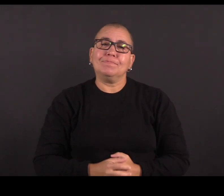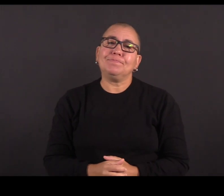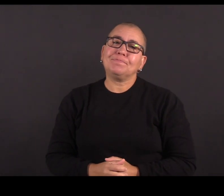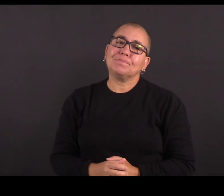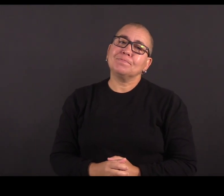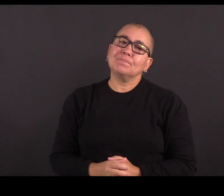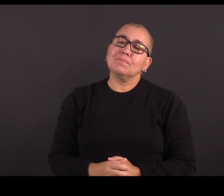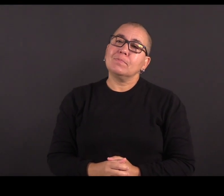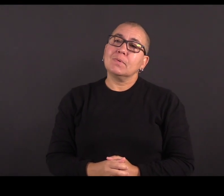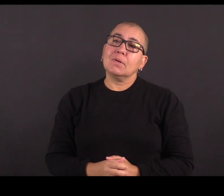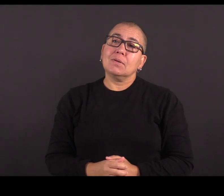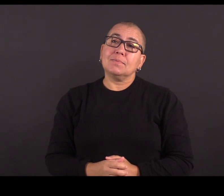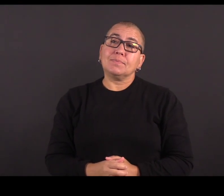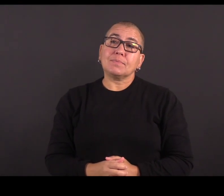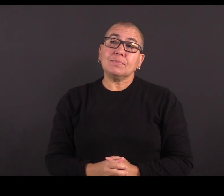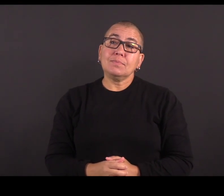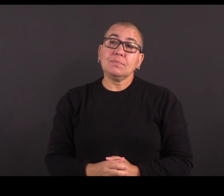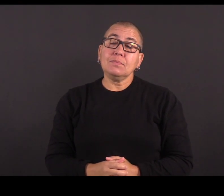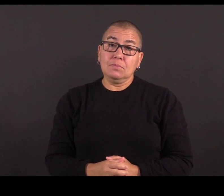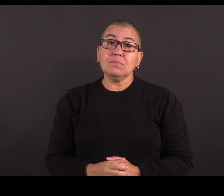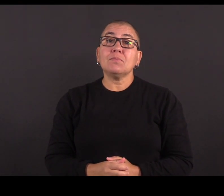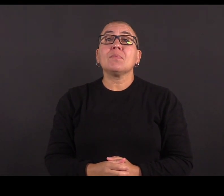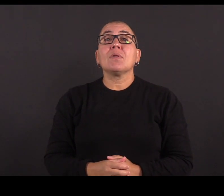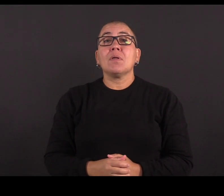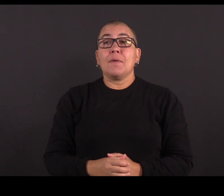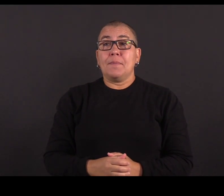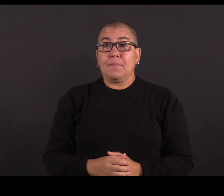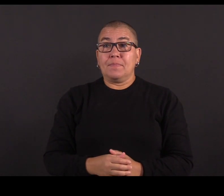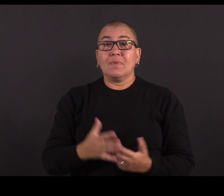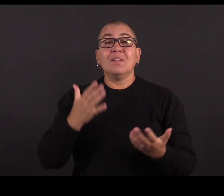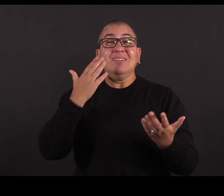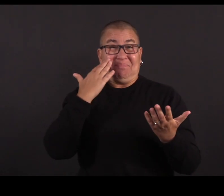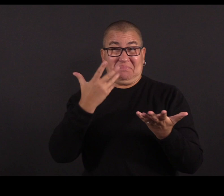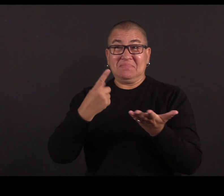In some instances, a local housing